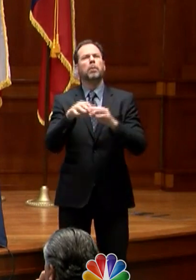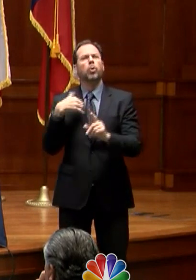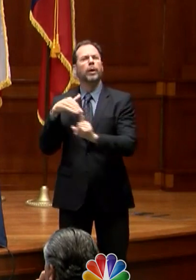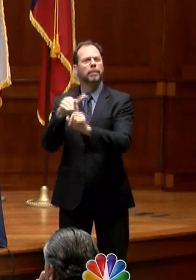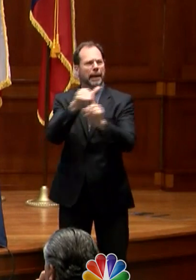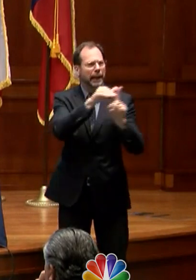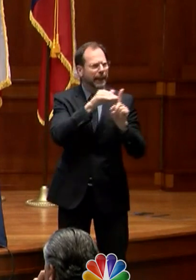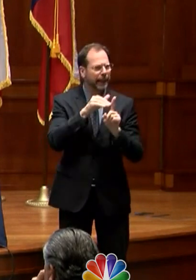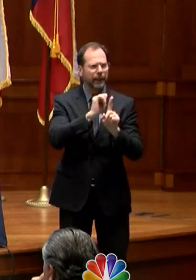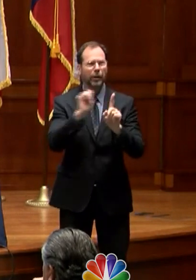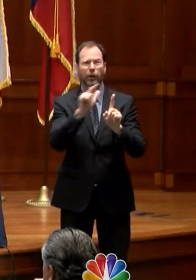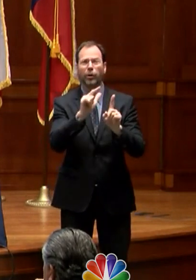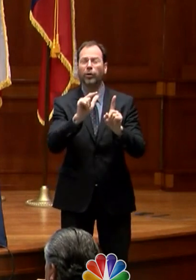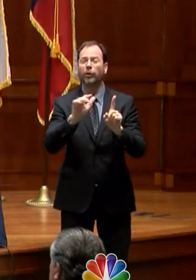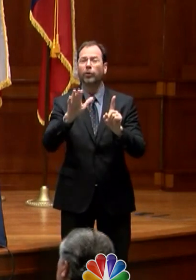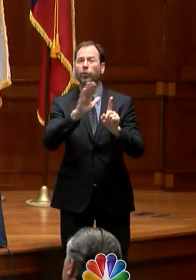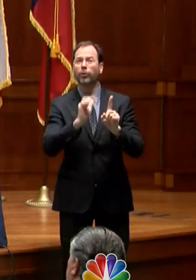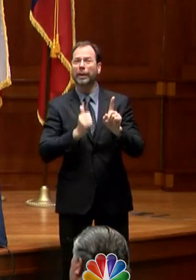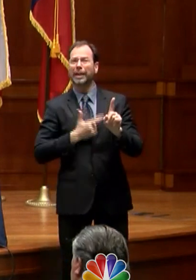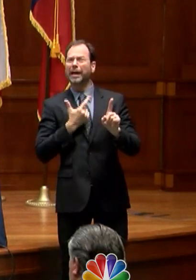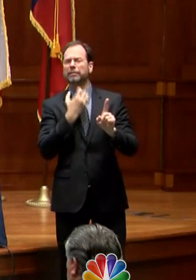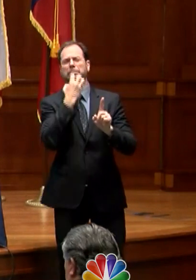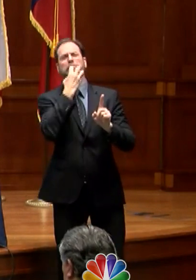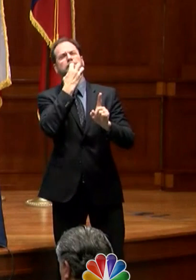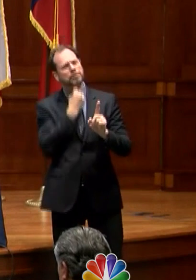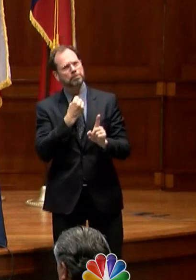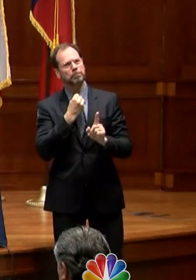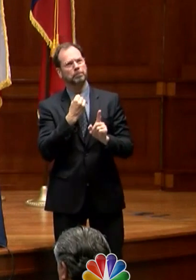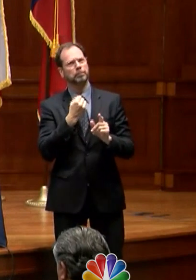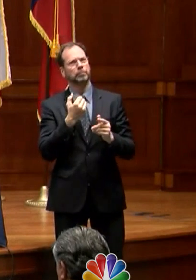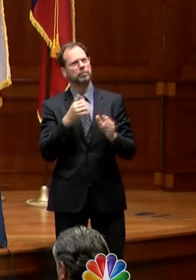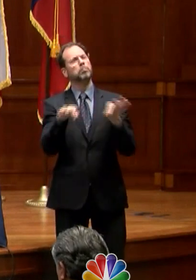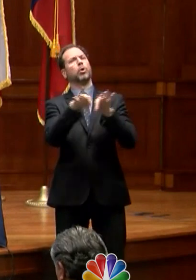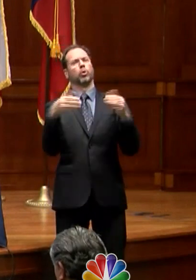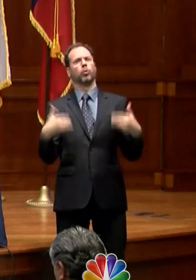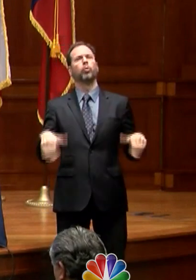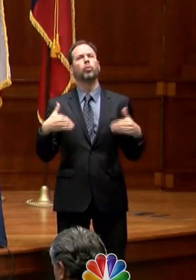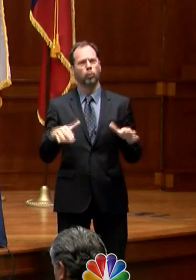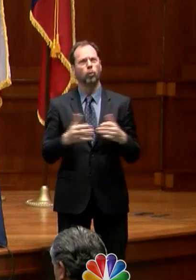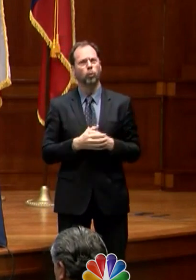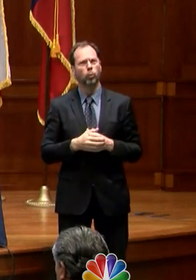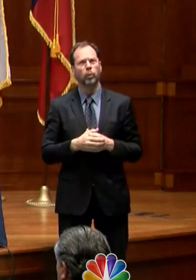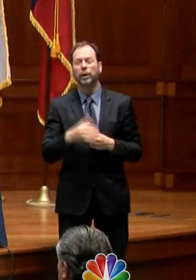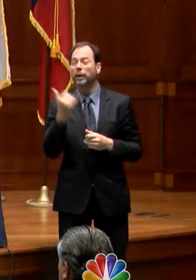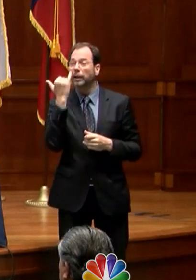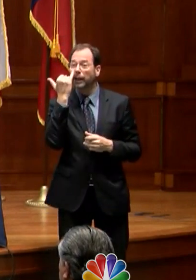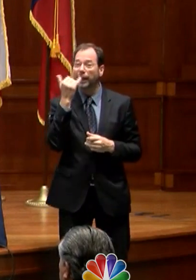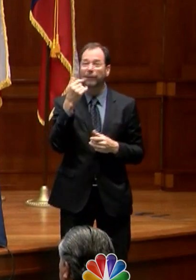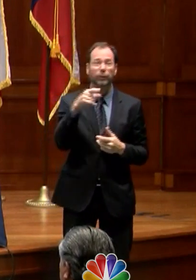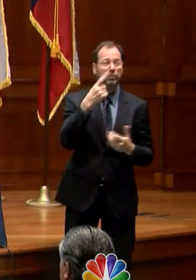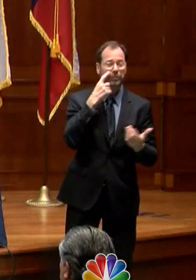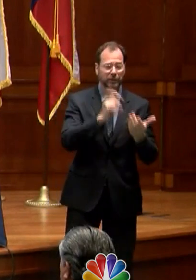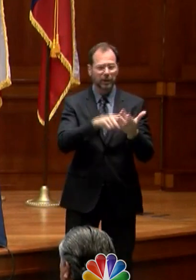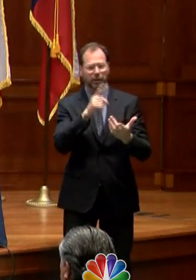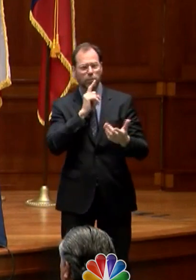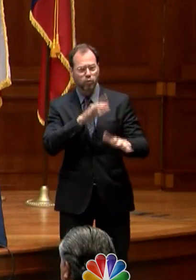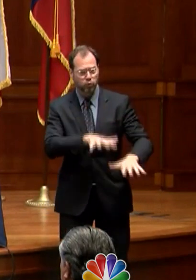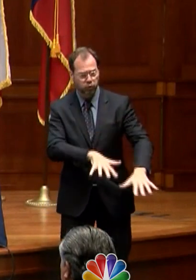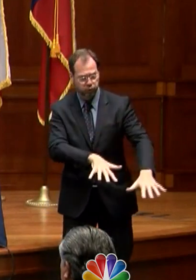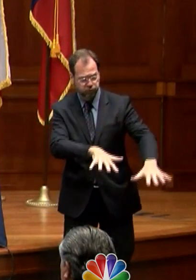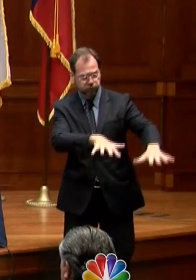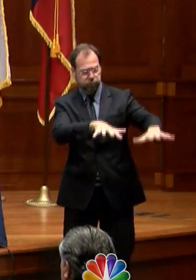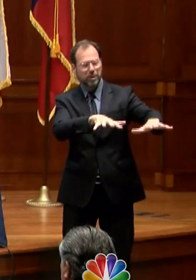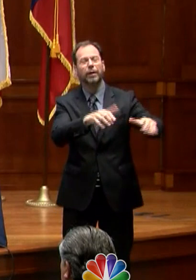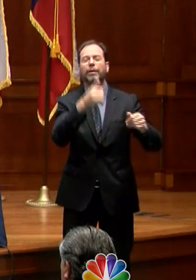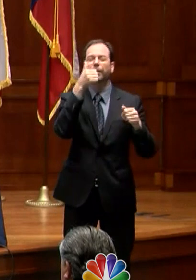and that is that your lives mean more than anything else. And so if you're encountering rising waters, just remember the